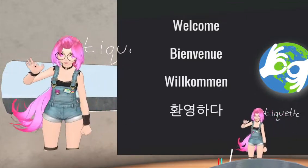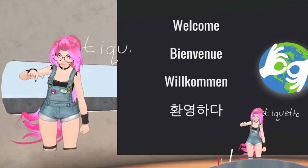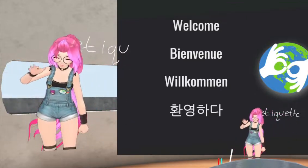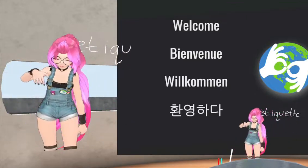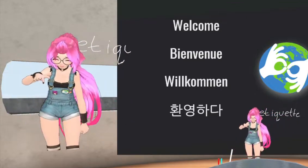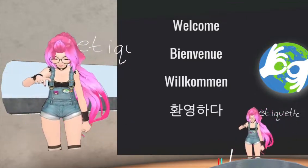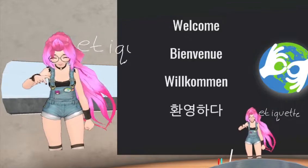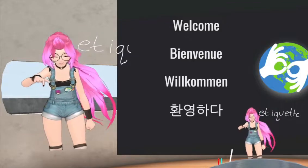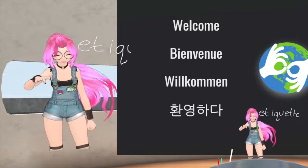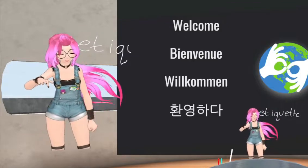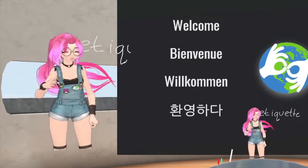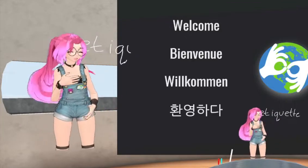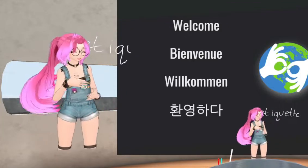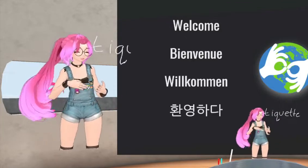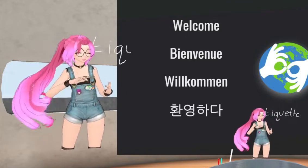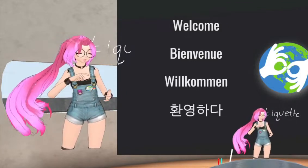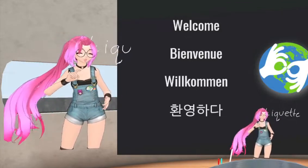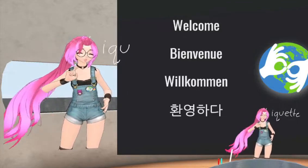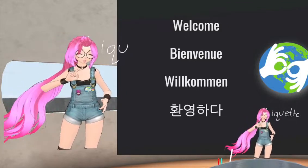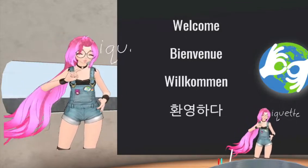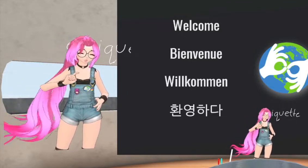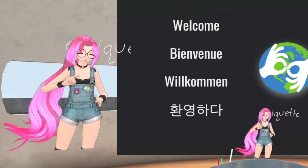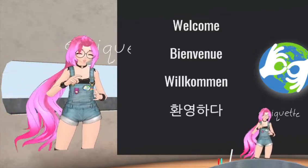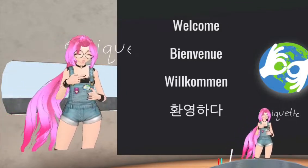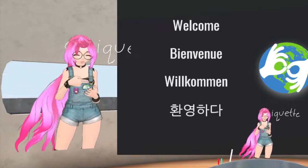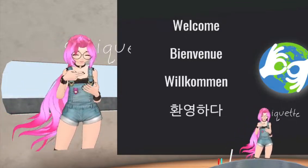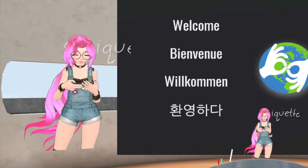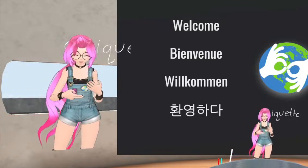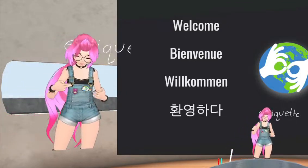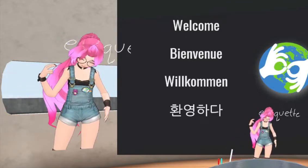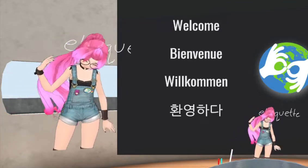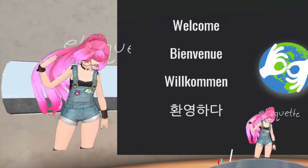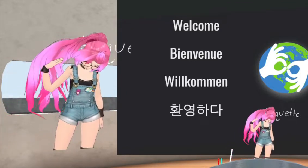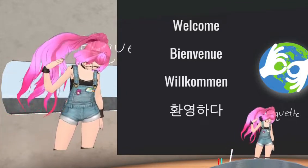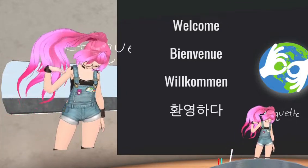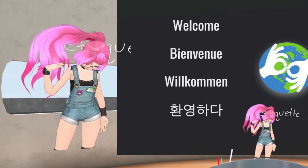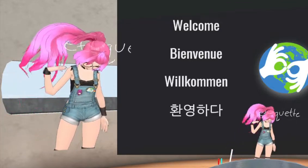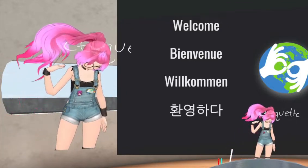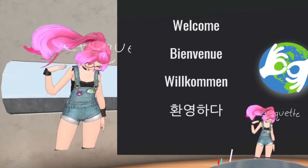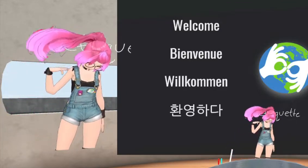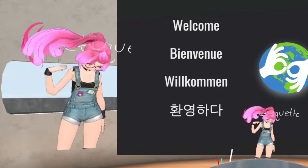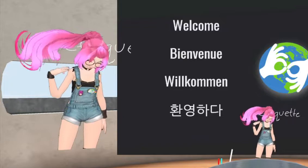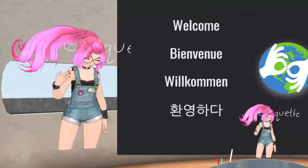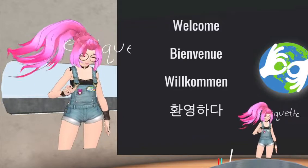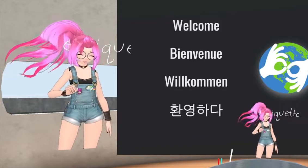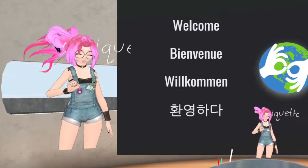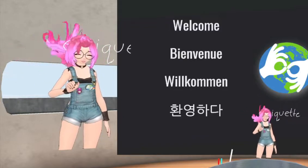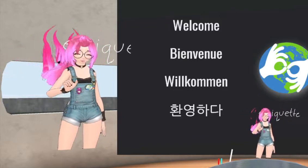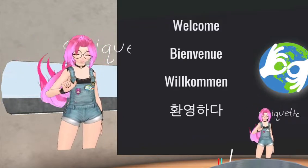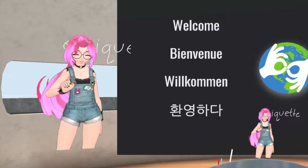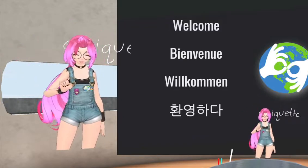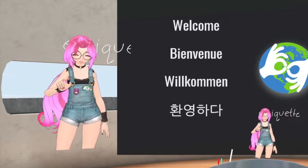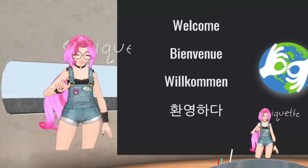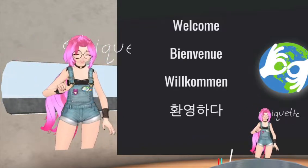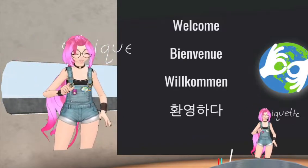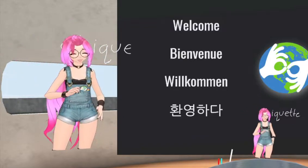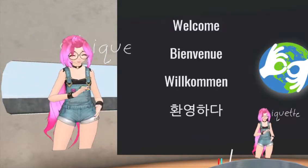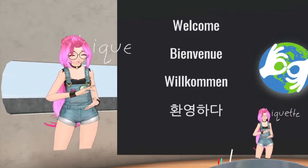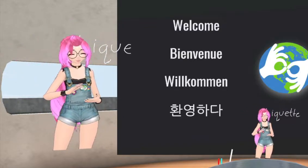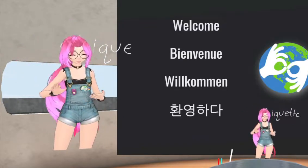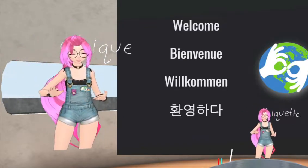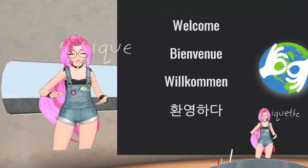I'm comfortable with other people seeing my conversation. But if I'm going to a private corner of the room, one-on-one, and I'm just signing